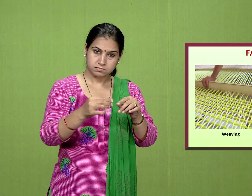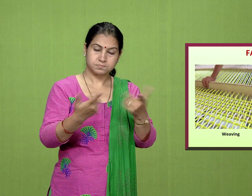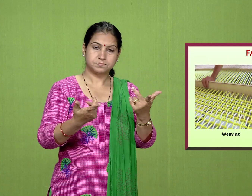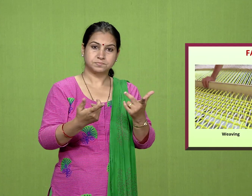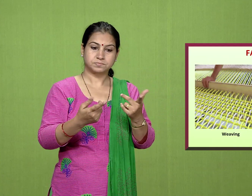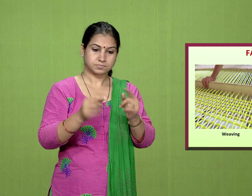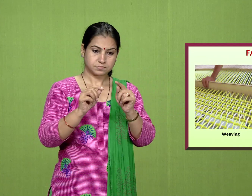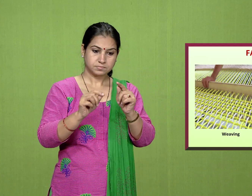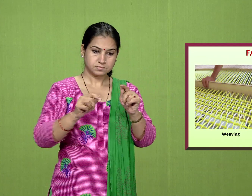knitting,